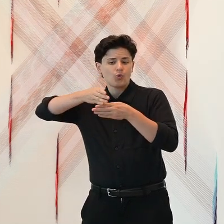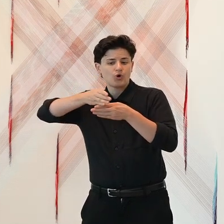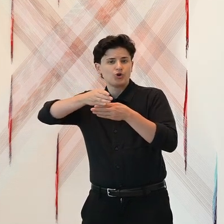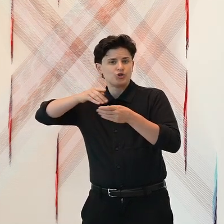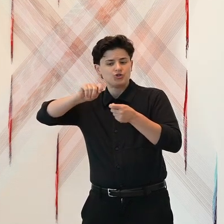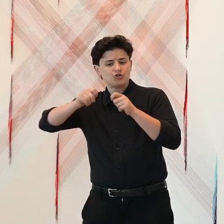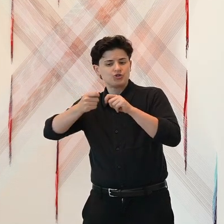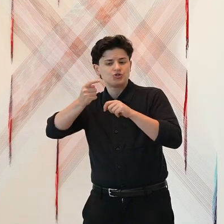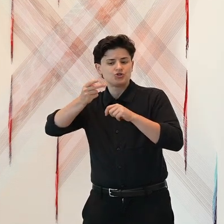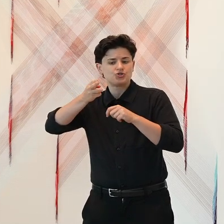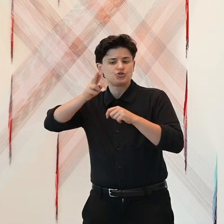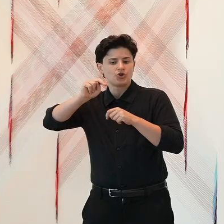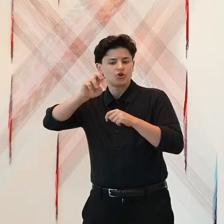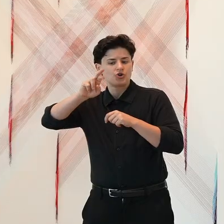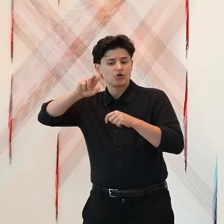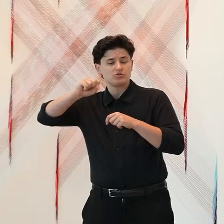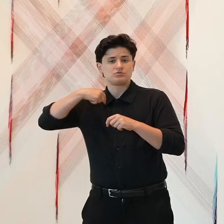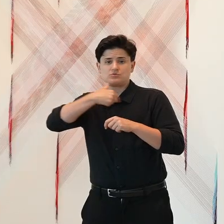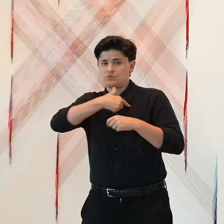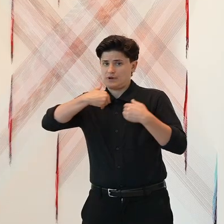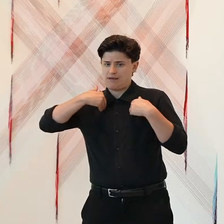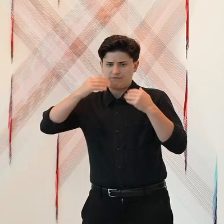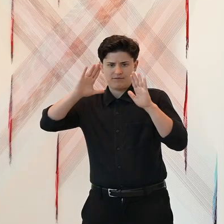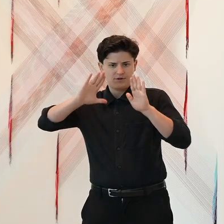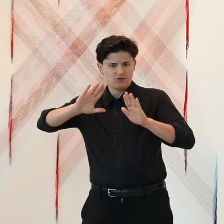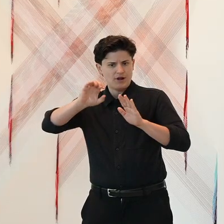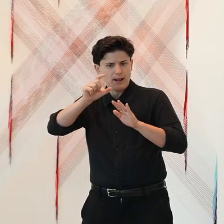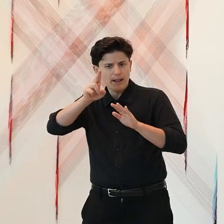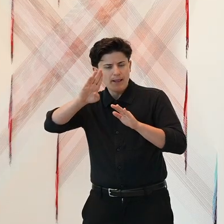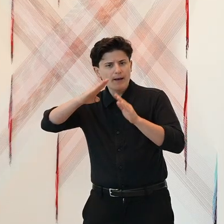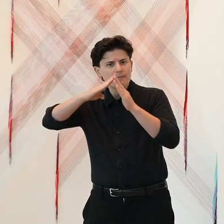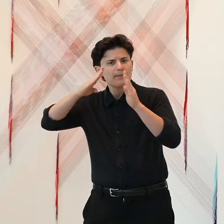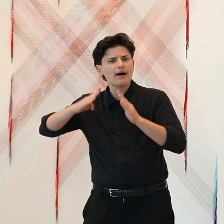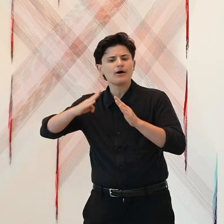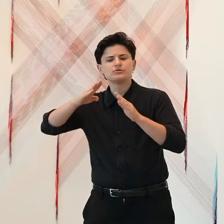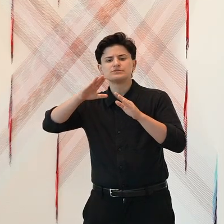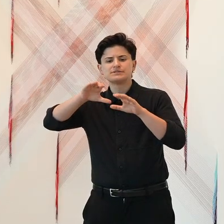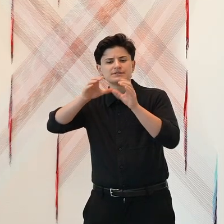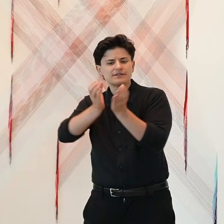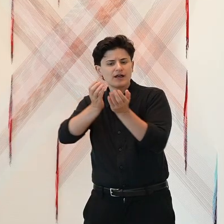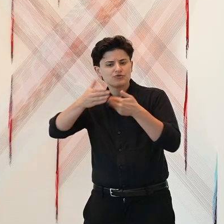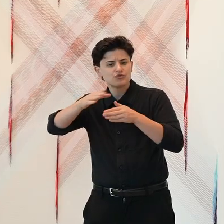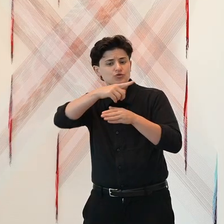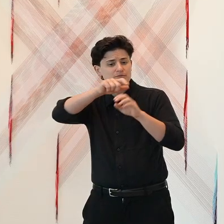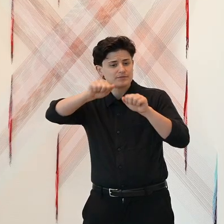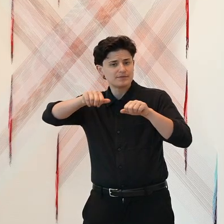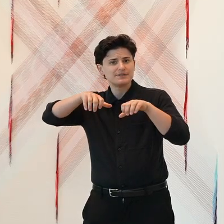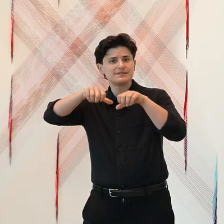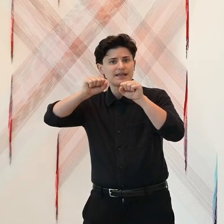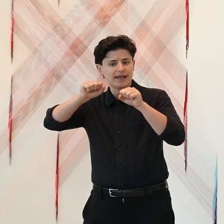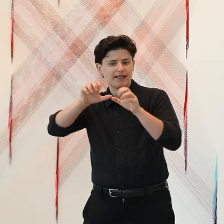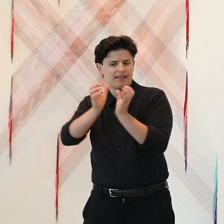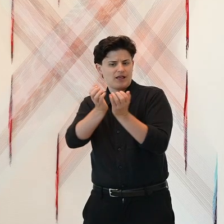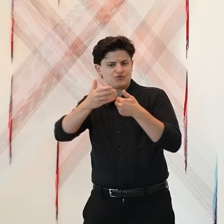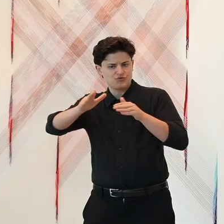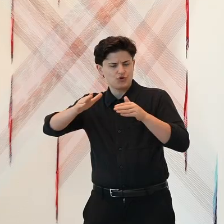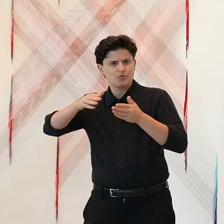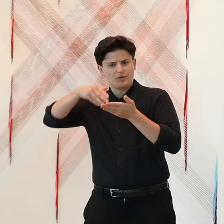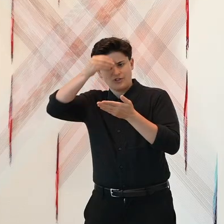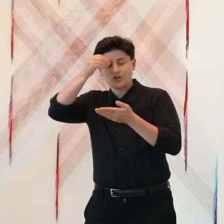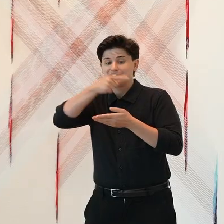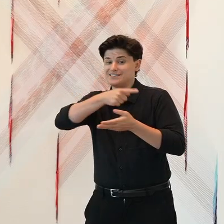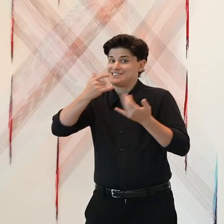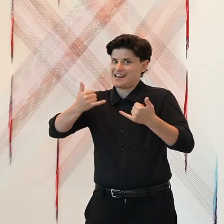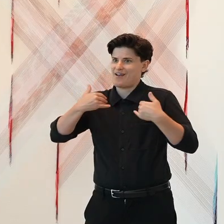great clubhouse and classroom, and you can take classes, learn." She now has a big Powermatic lathe